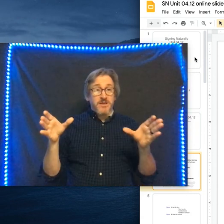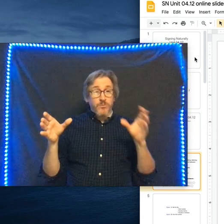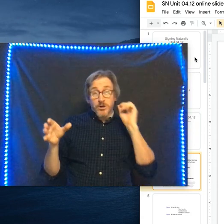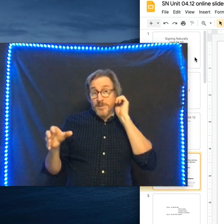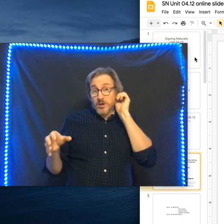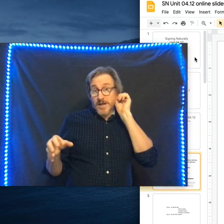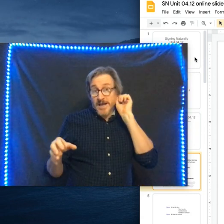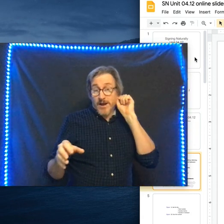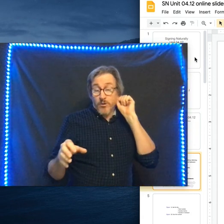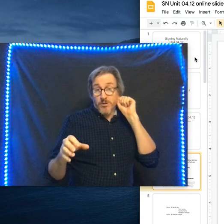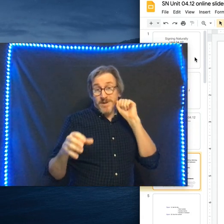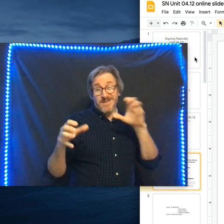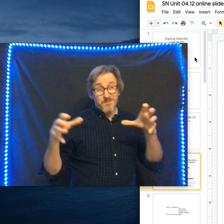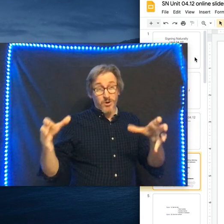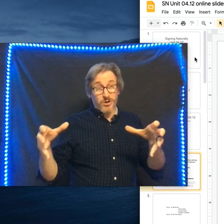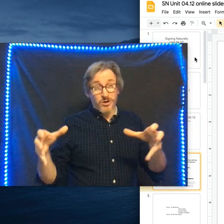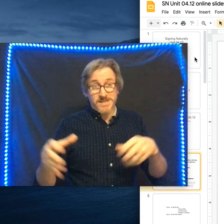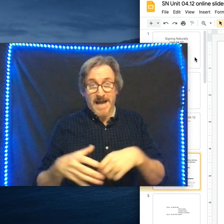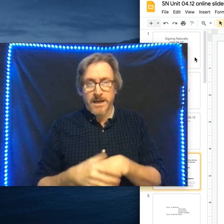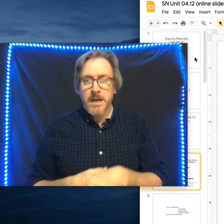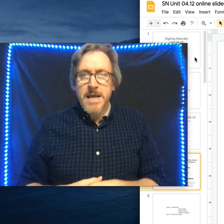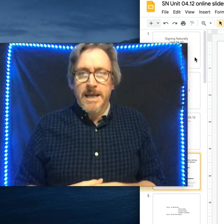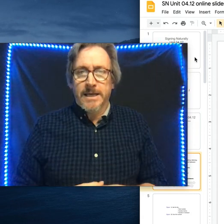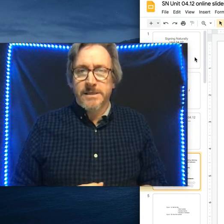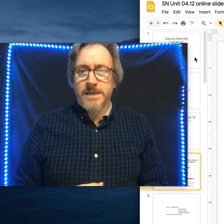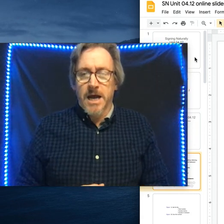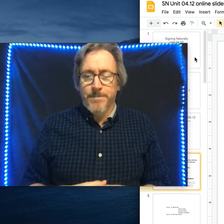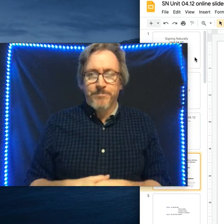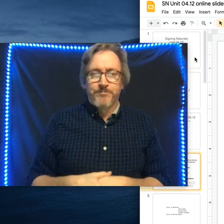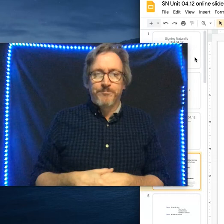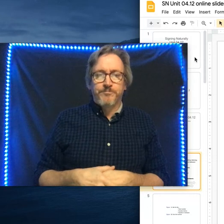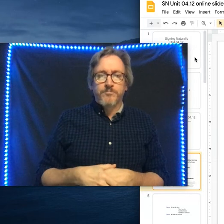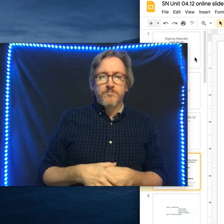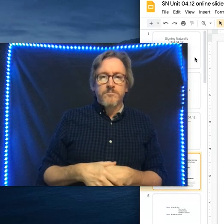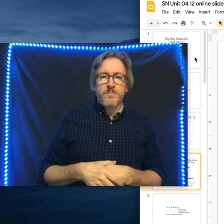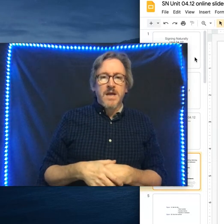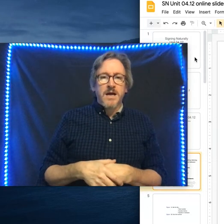The big thing we're going to be looking at, or the big thing the book looks at, is